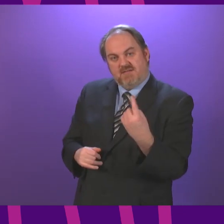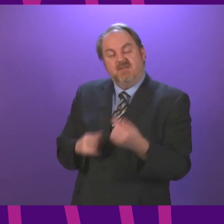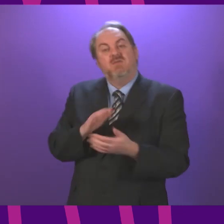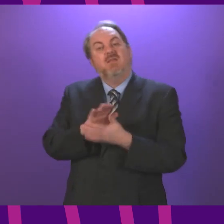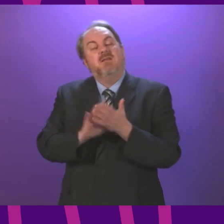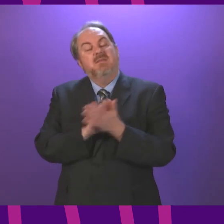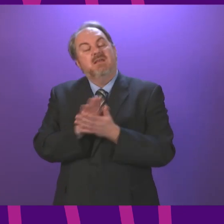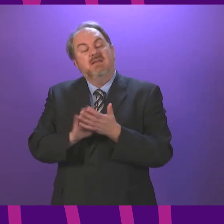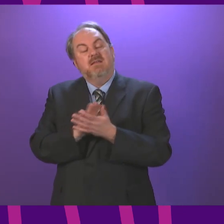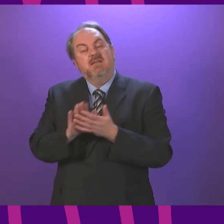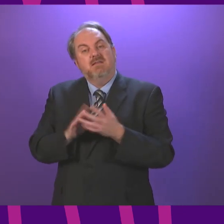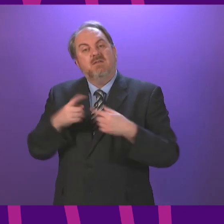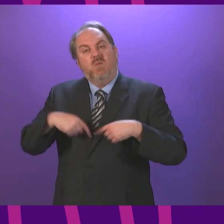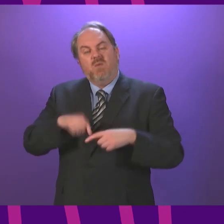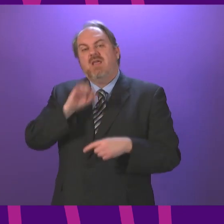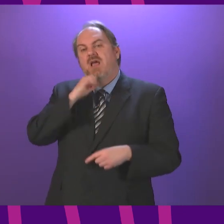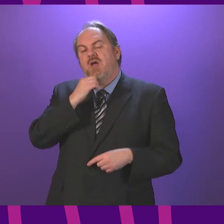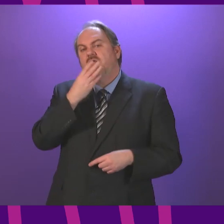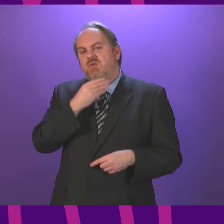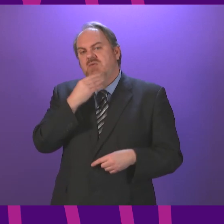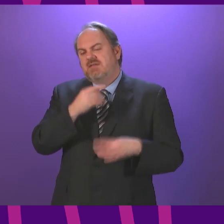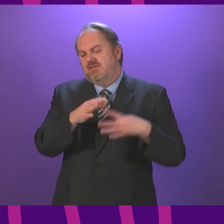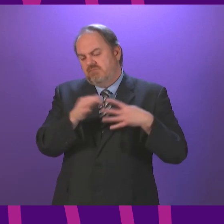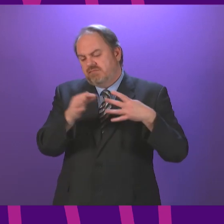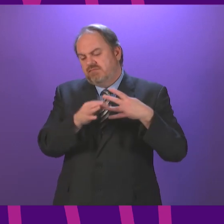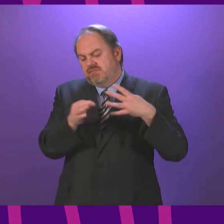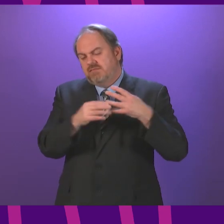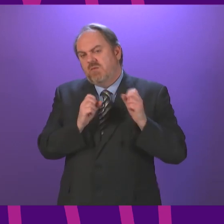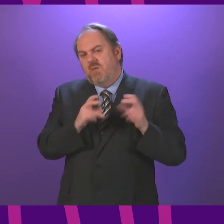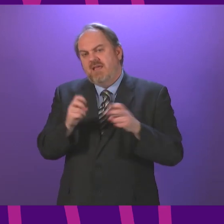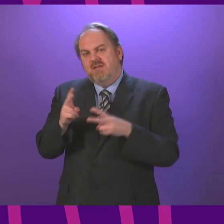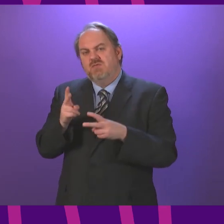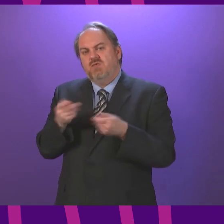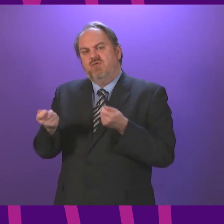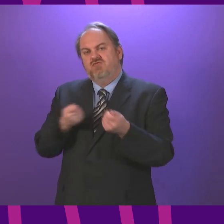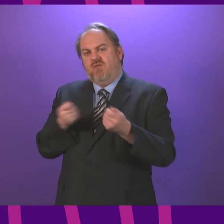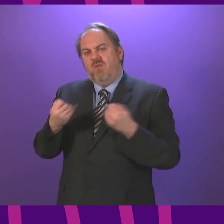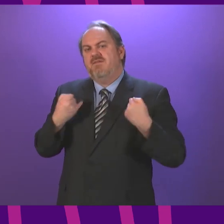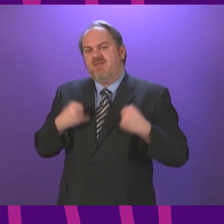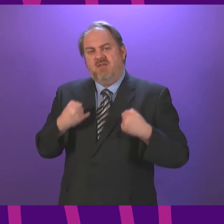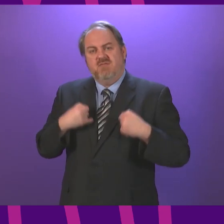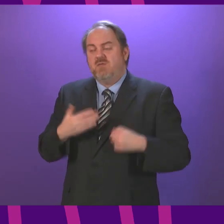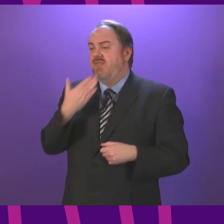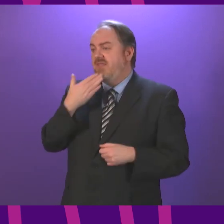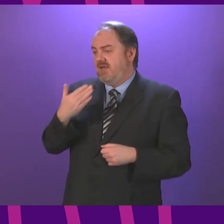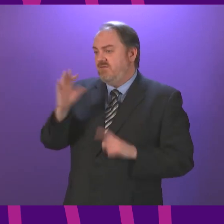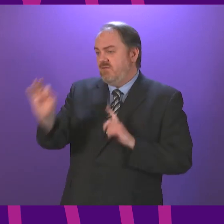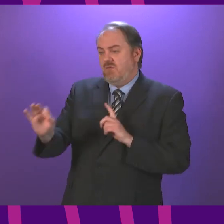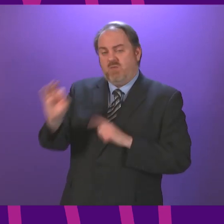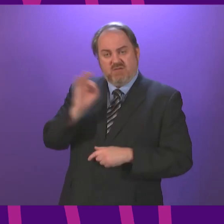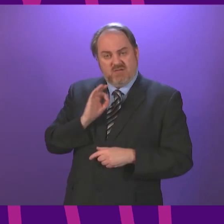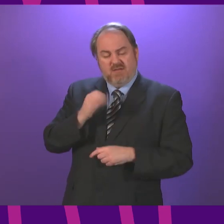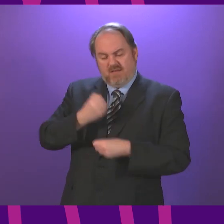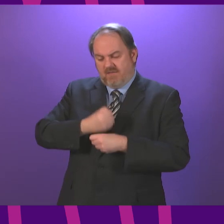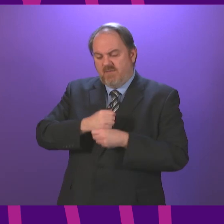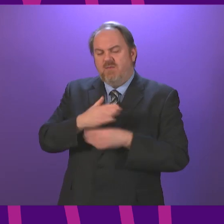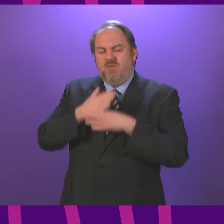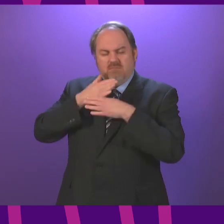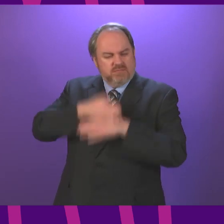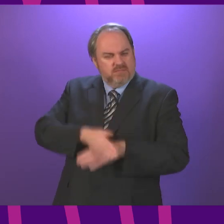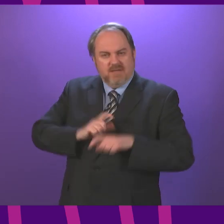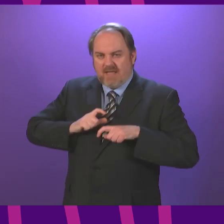to the fore as the key weapons we have in our arsenal to keep Covid at base. Patrick Harvey is right to raise these, and the Government will continue to do everything